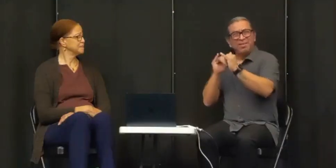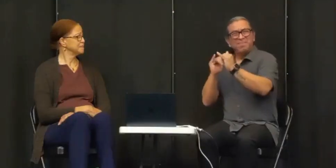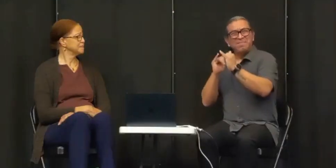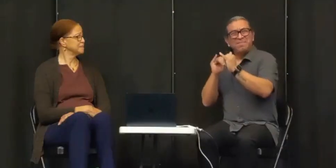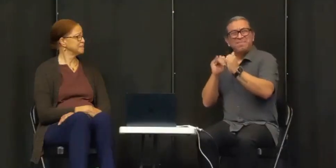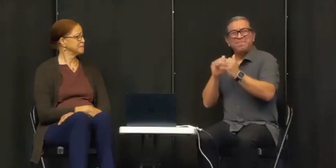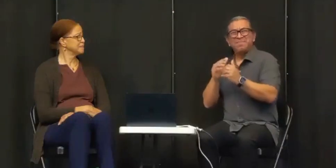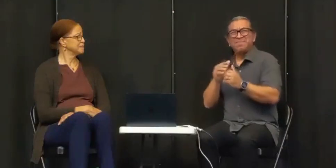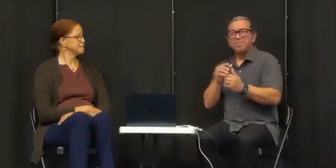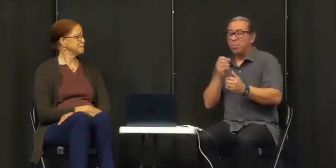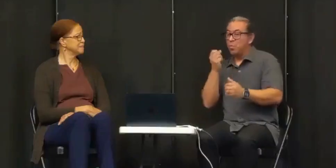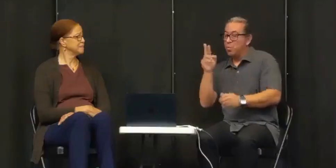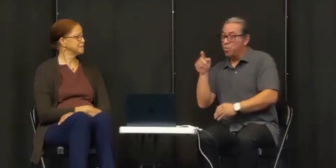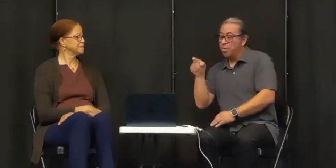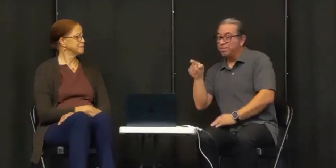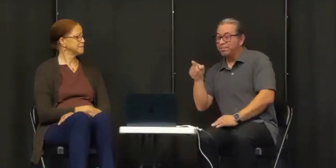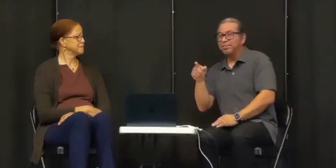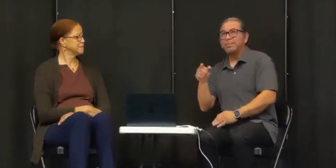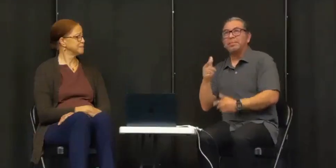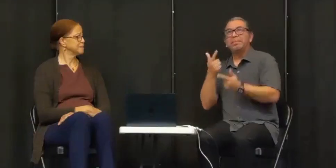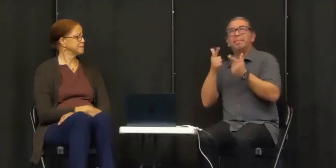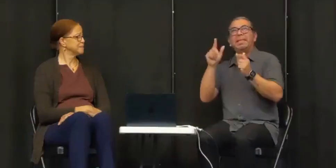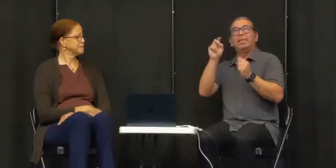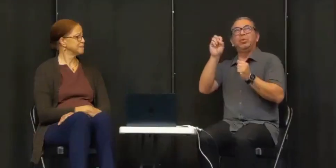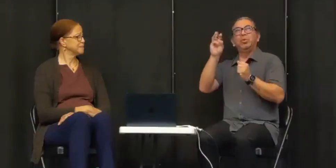well, why are you laughing? I want to be able to participate.